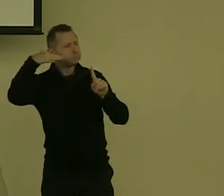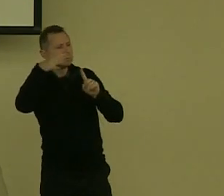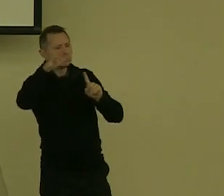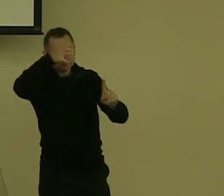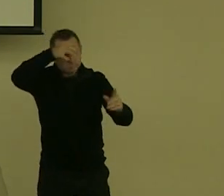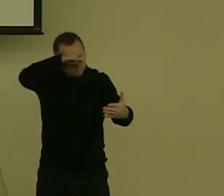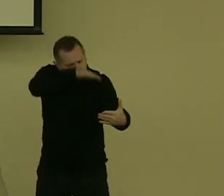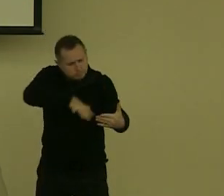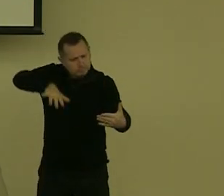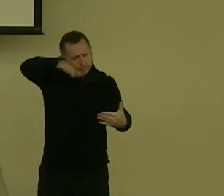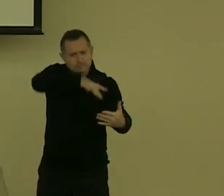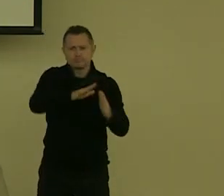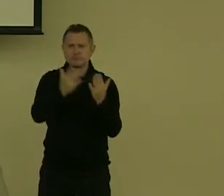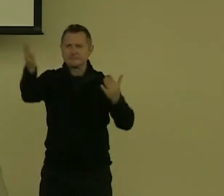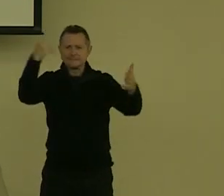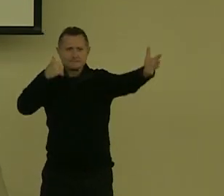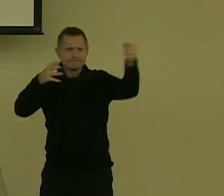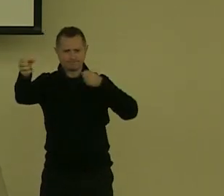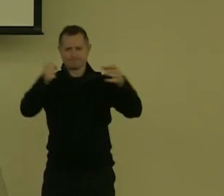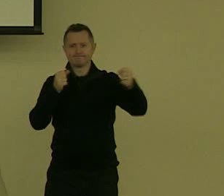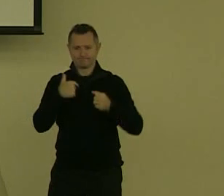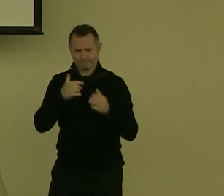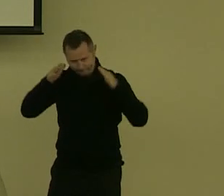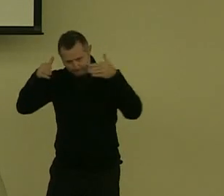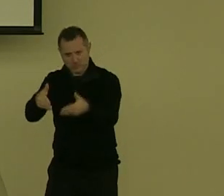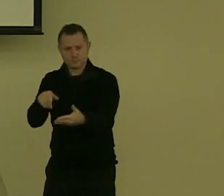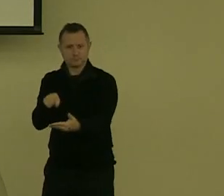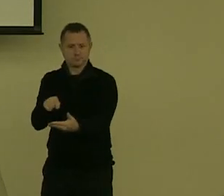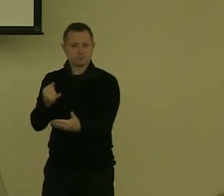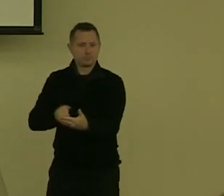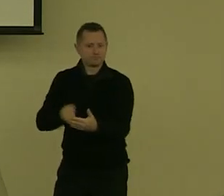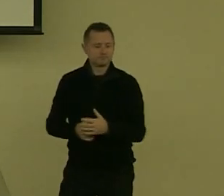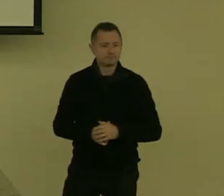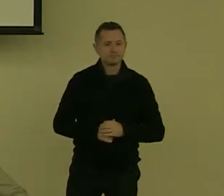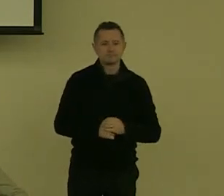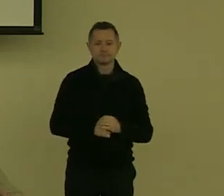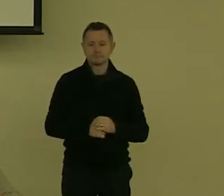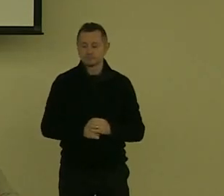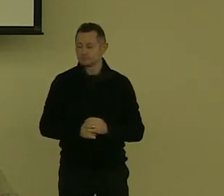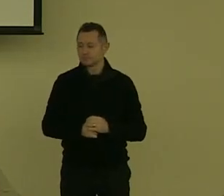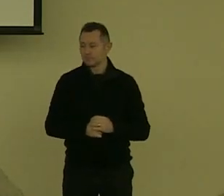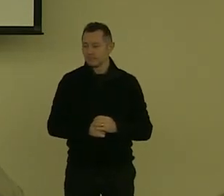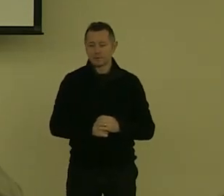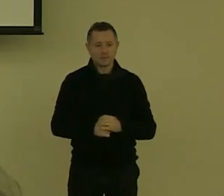to me. Yeah. And given that this is a mice crowd, I feel beholden as the moderator to point out